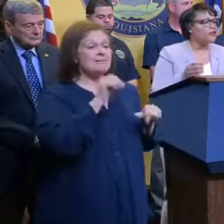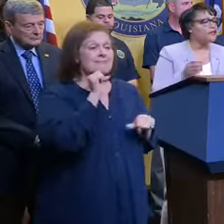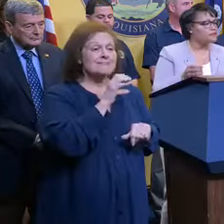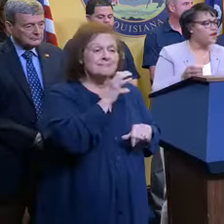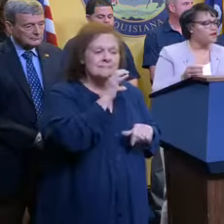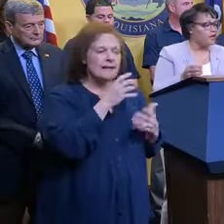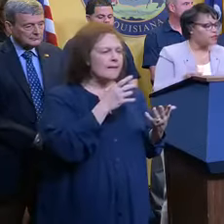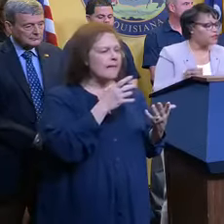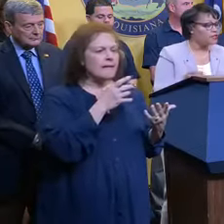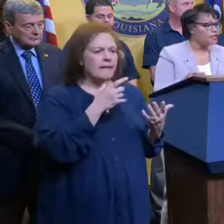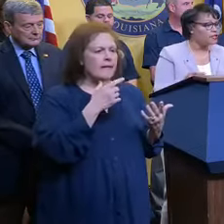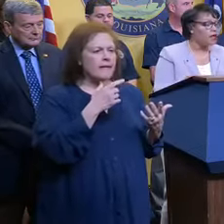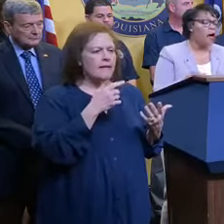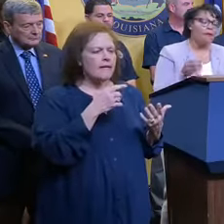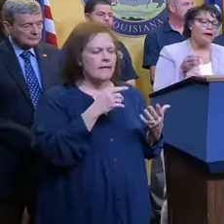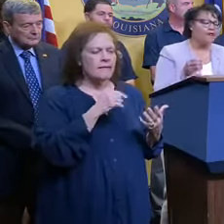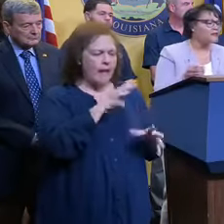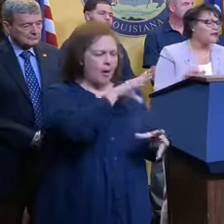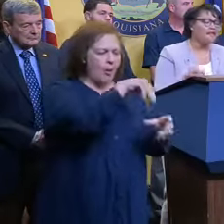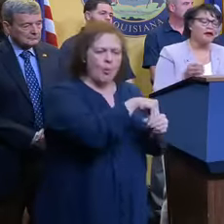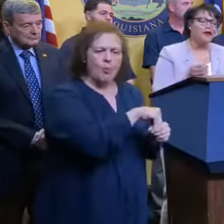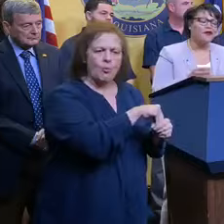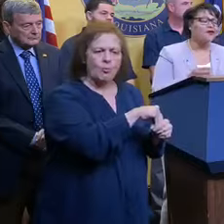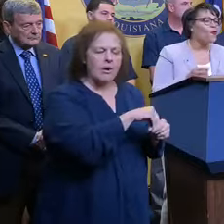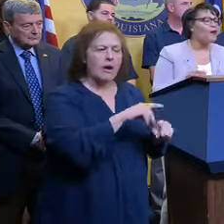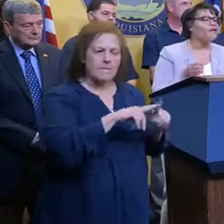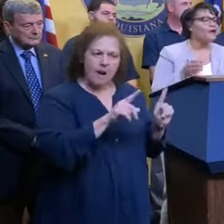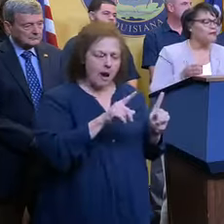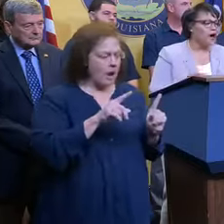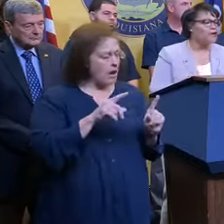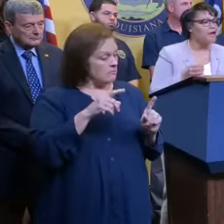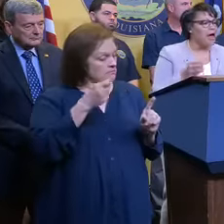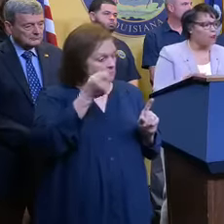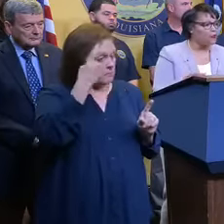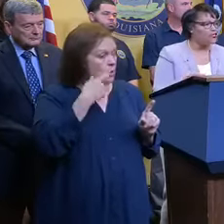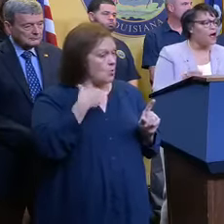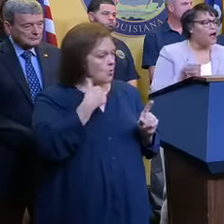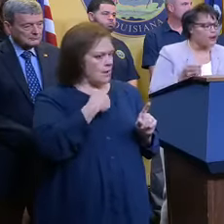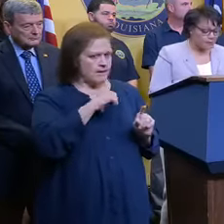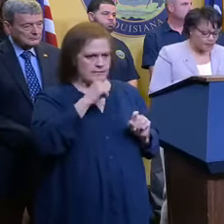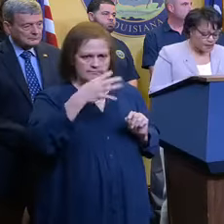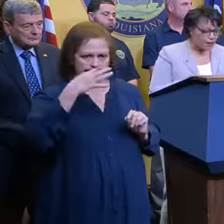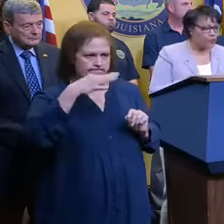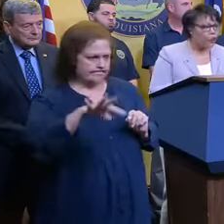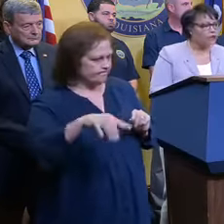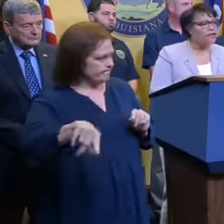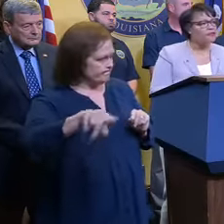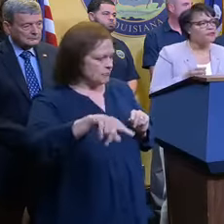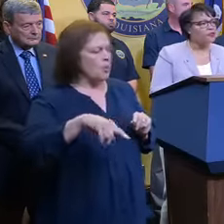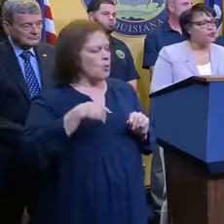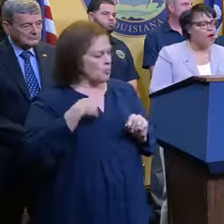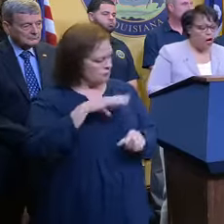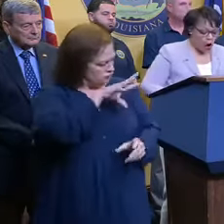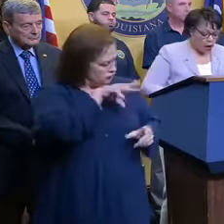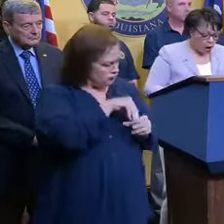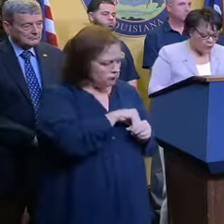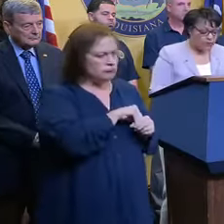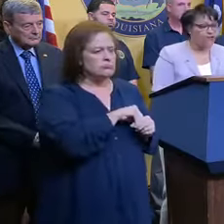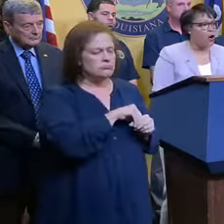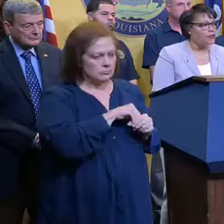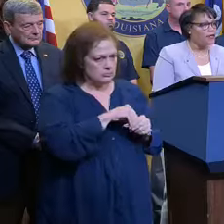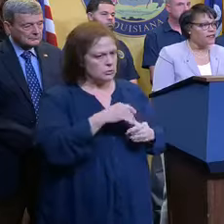kind of get left out of the conversation, but understand they are in no way left out of the outreach of the city of New Orleans, and through